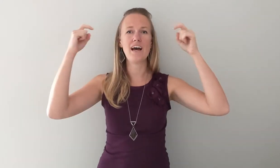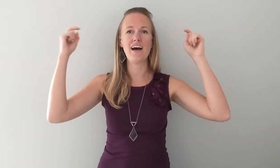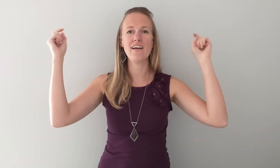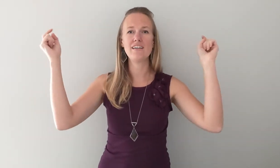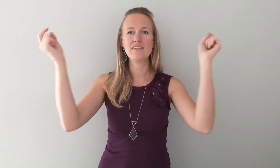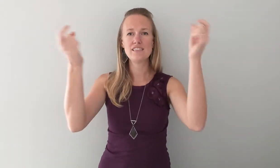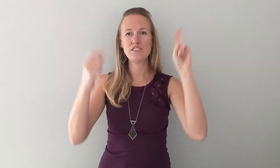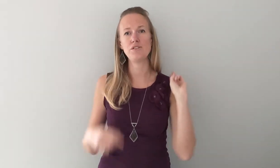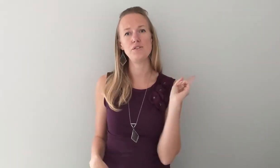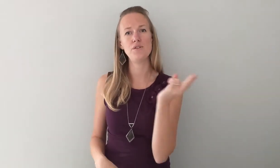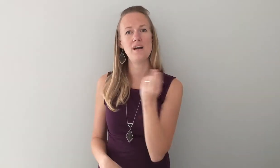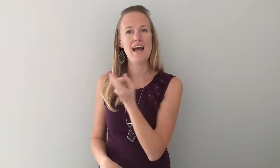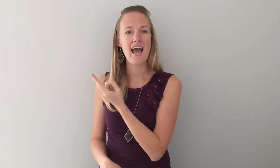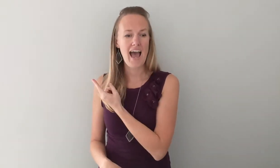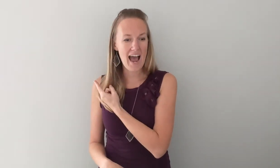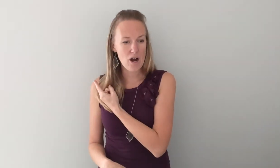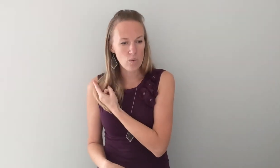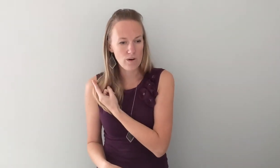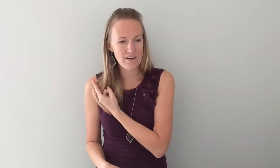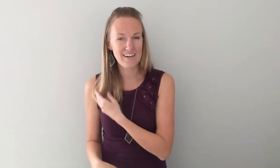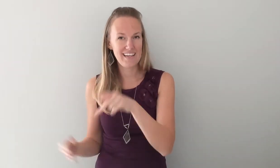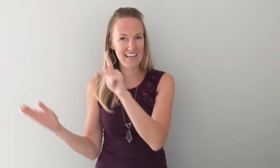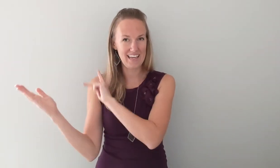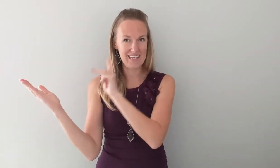Alleluia to our King.